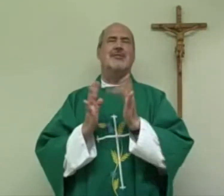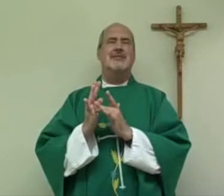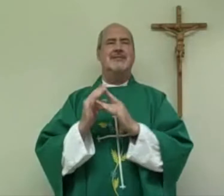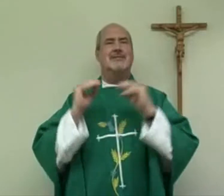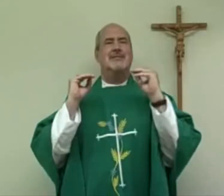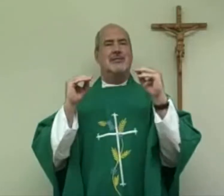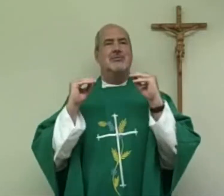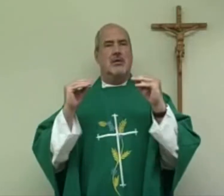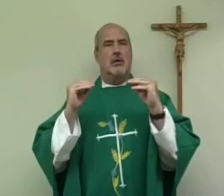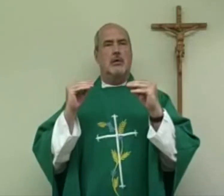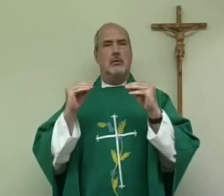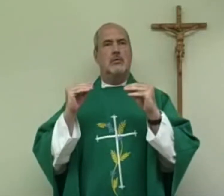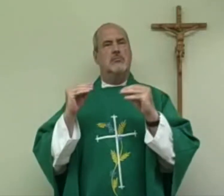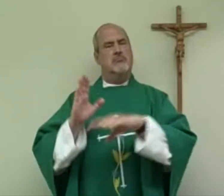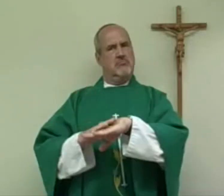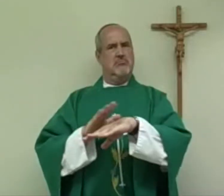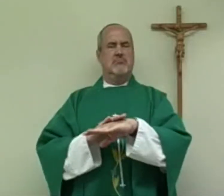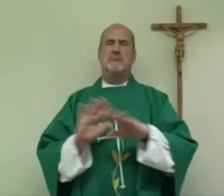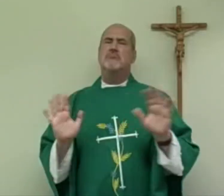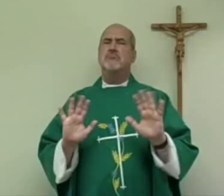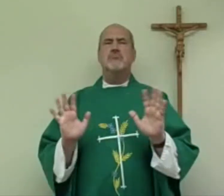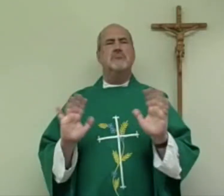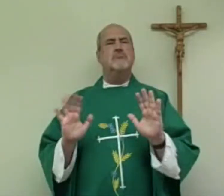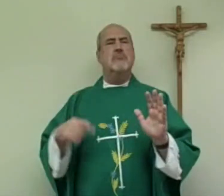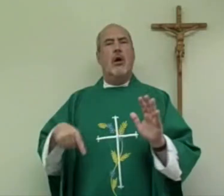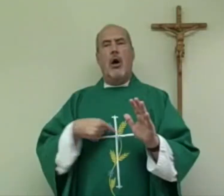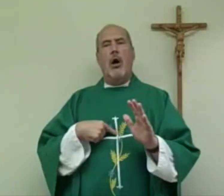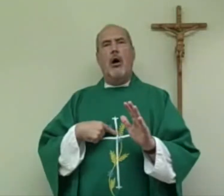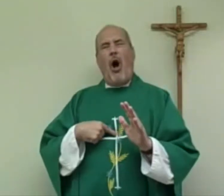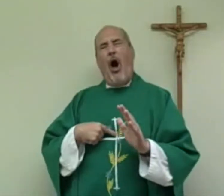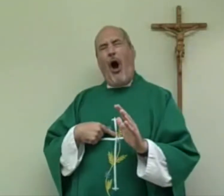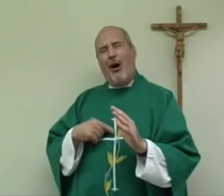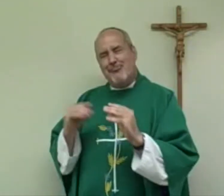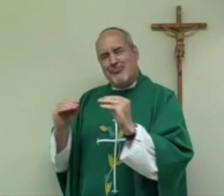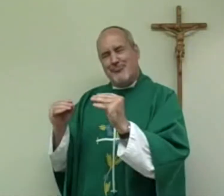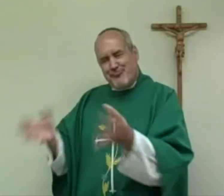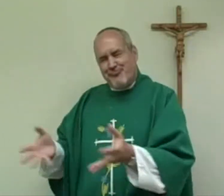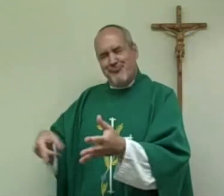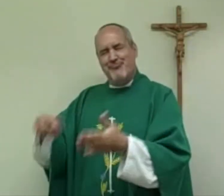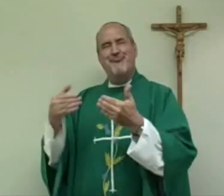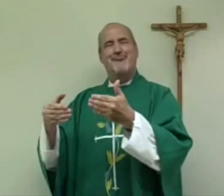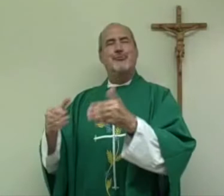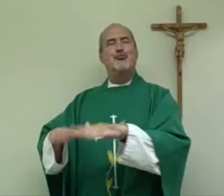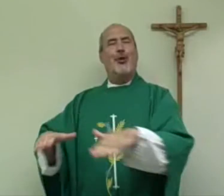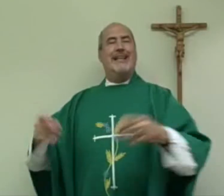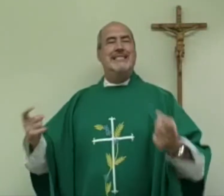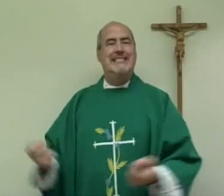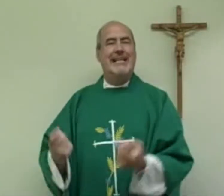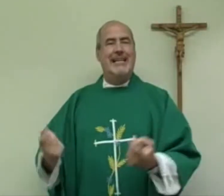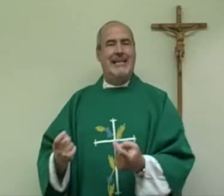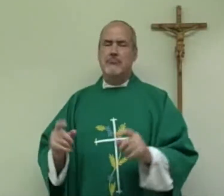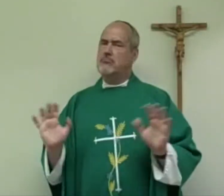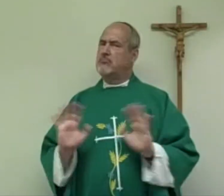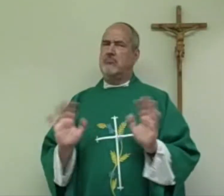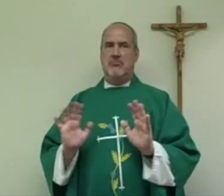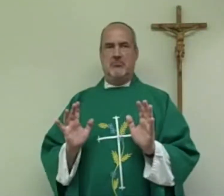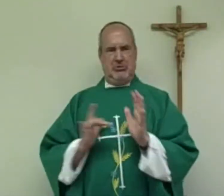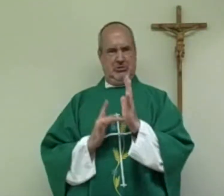one of them. And that's where Jesus teaches us that we, to not let our